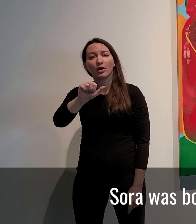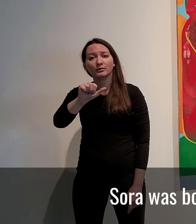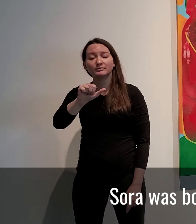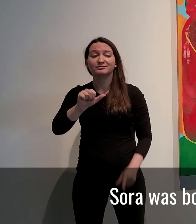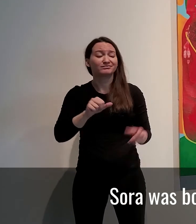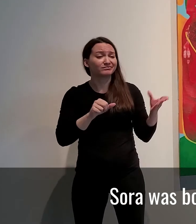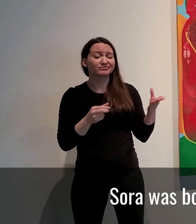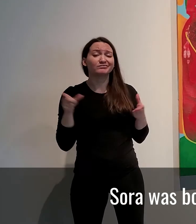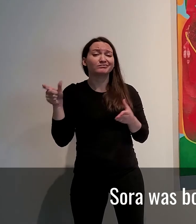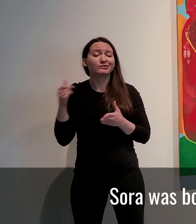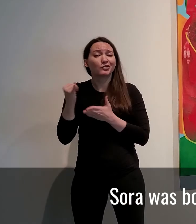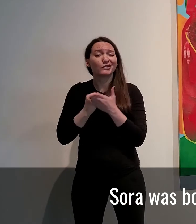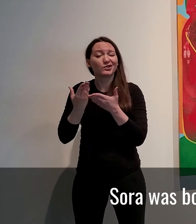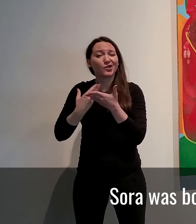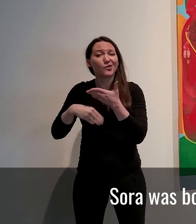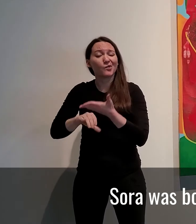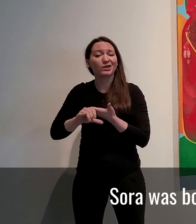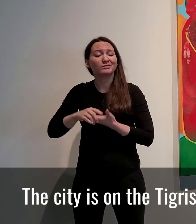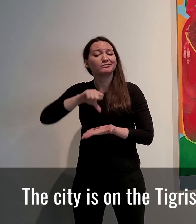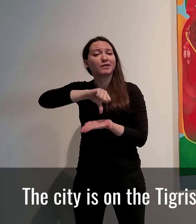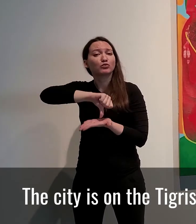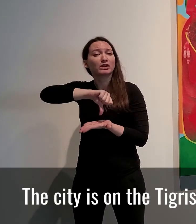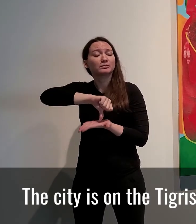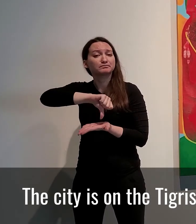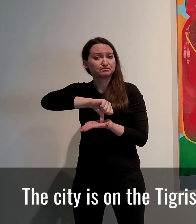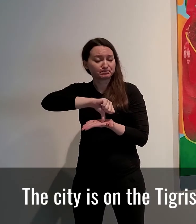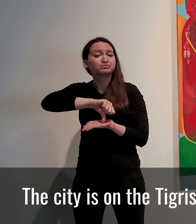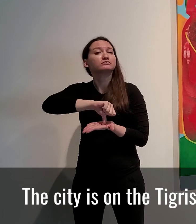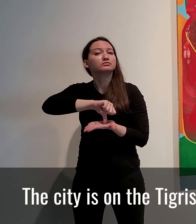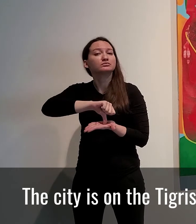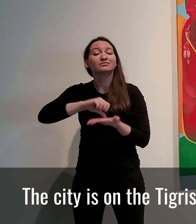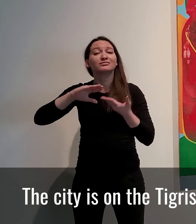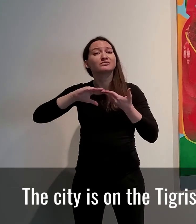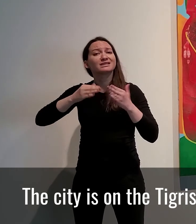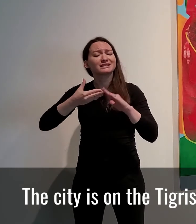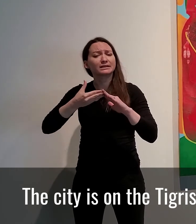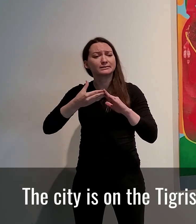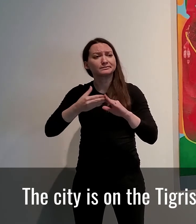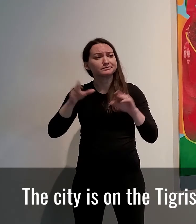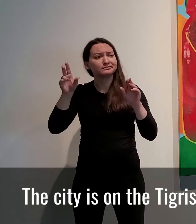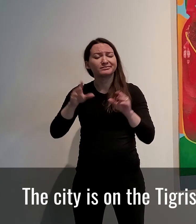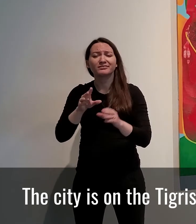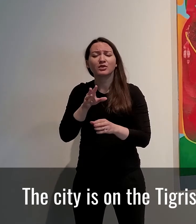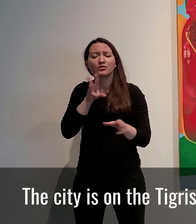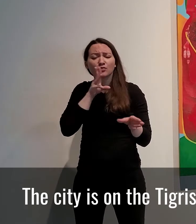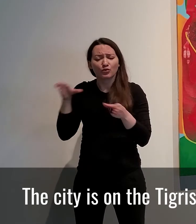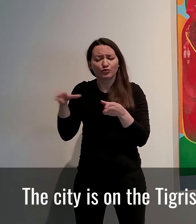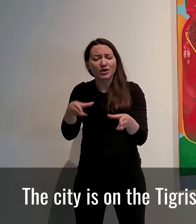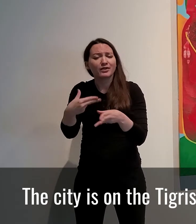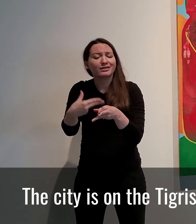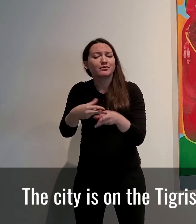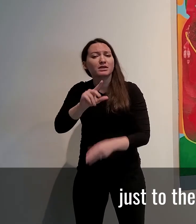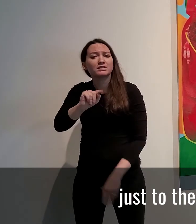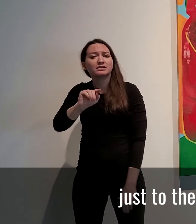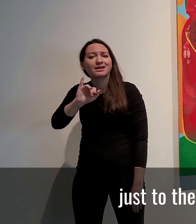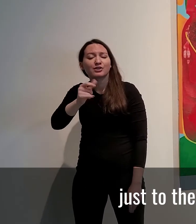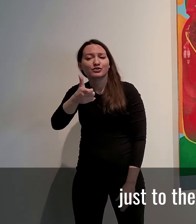Iraq. The city is on the Tigris River, with the Euphrates River just to the